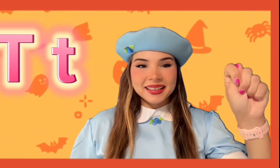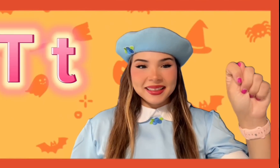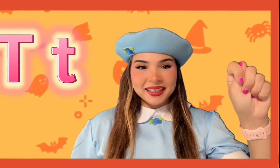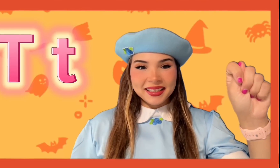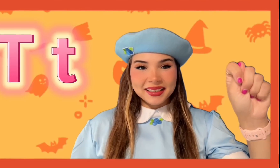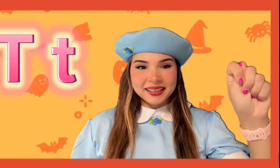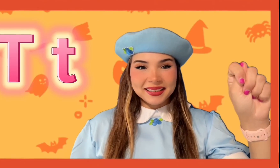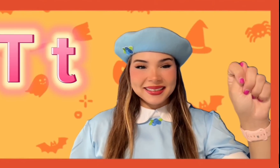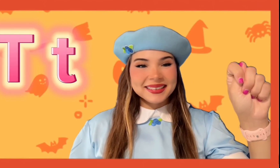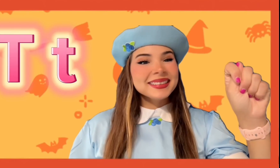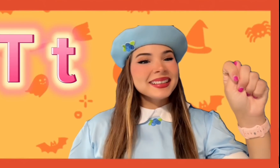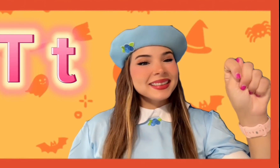T. T.